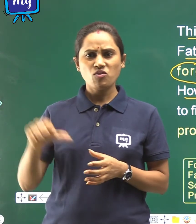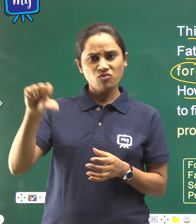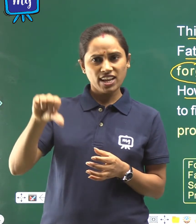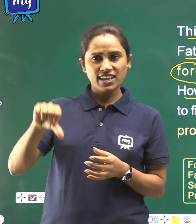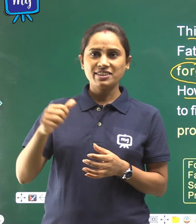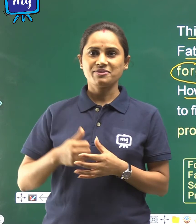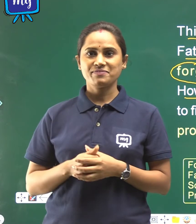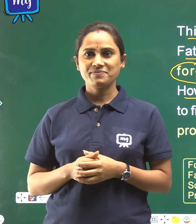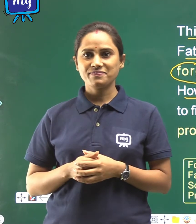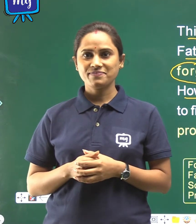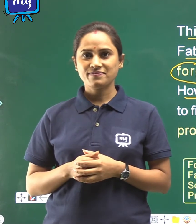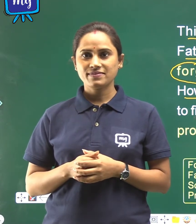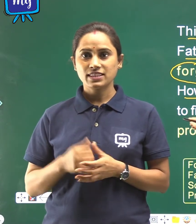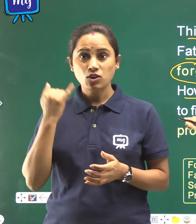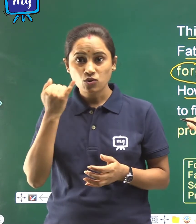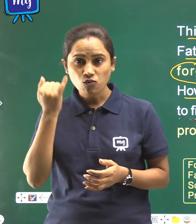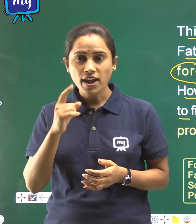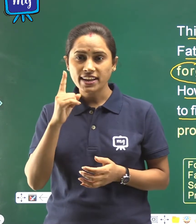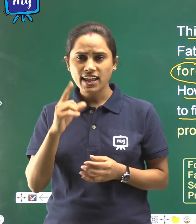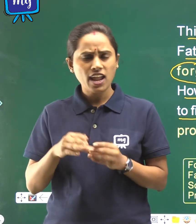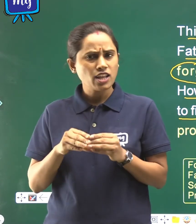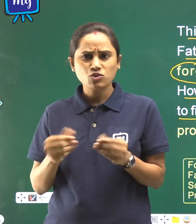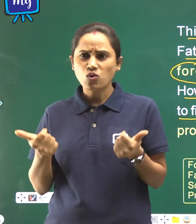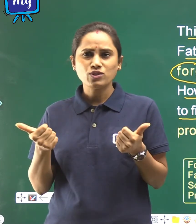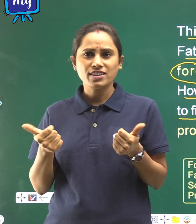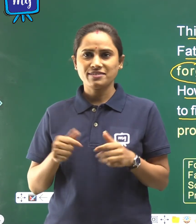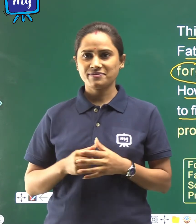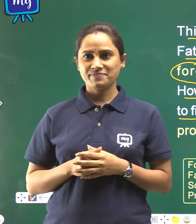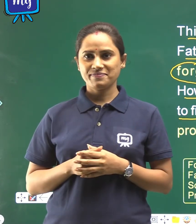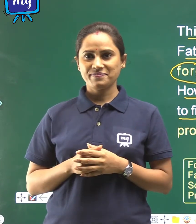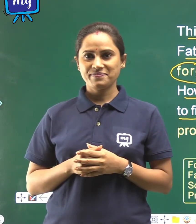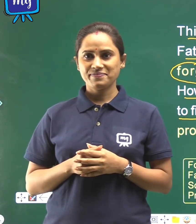failing to find a solution